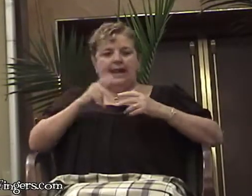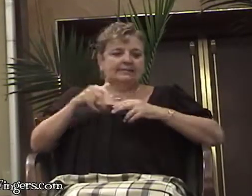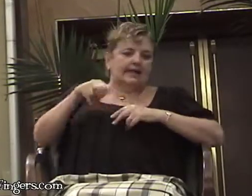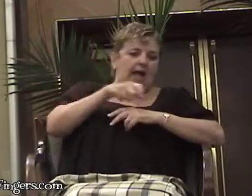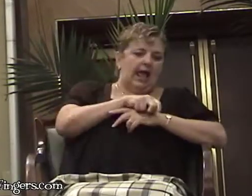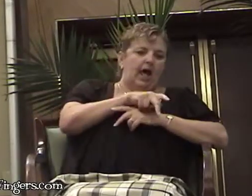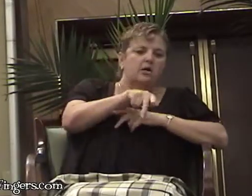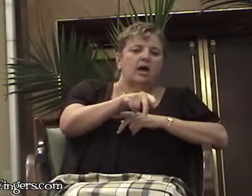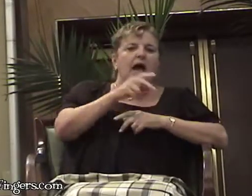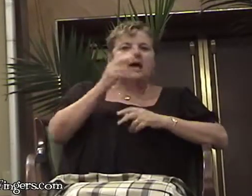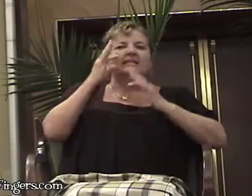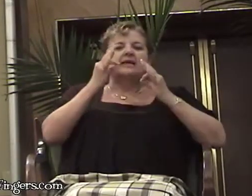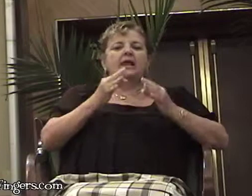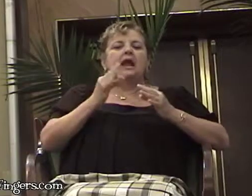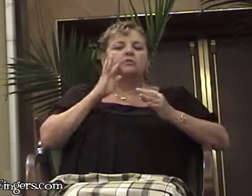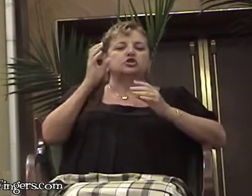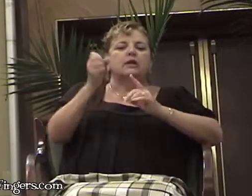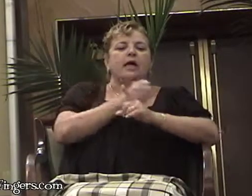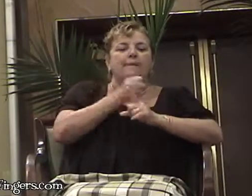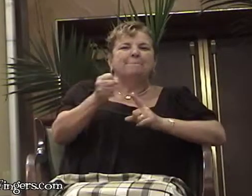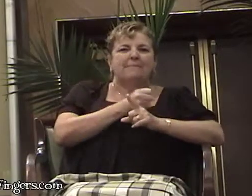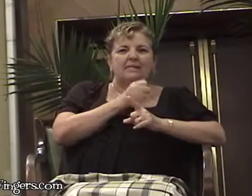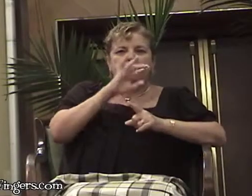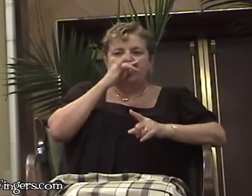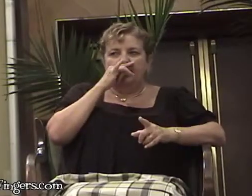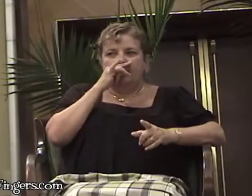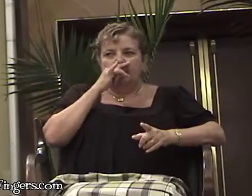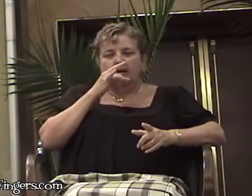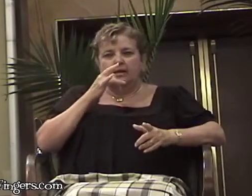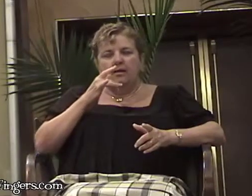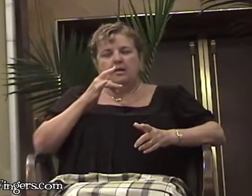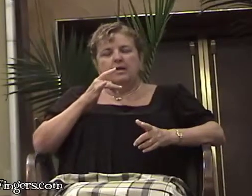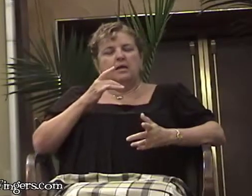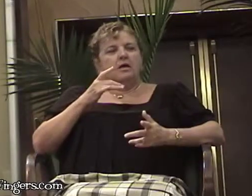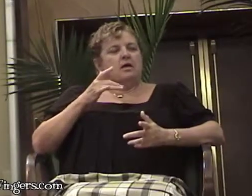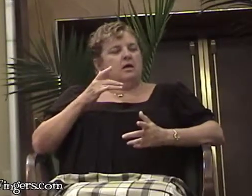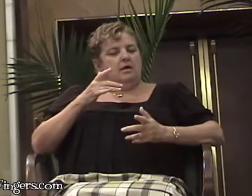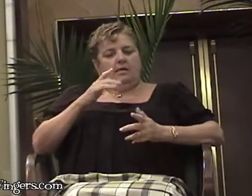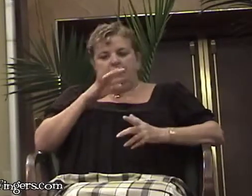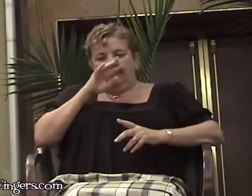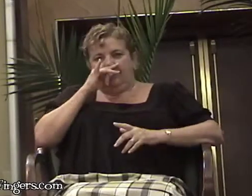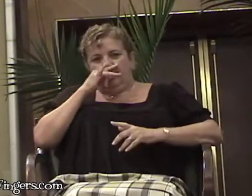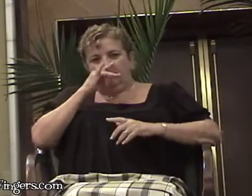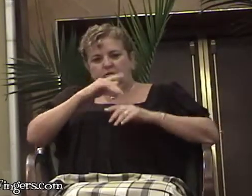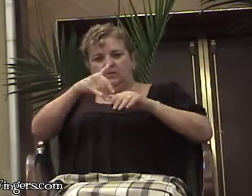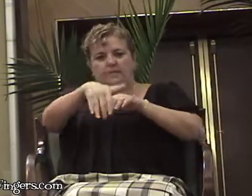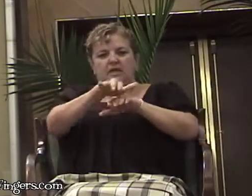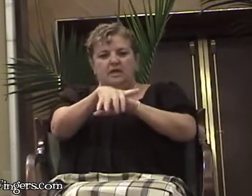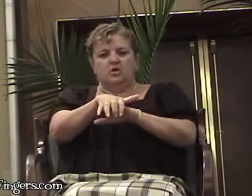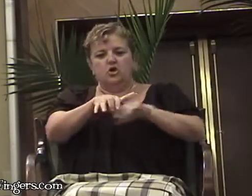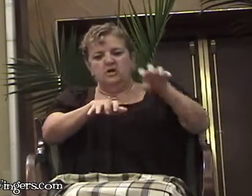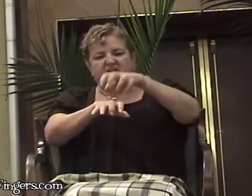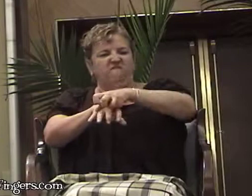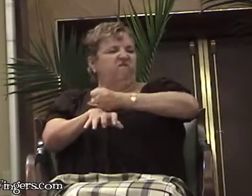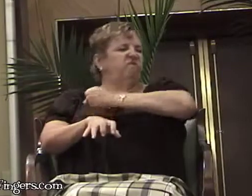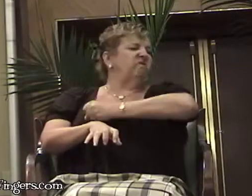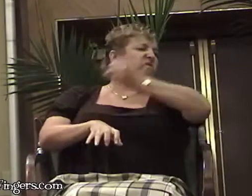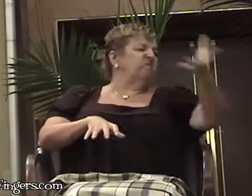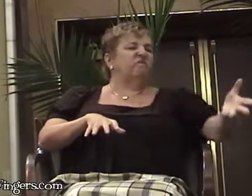The guy that I was with prevented me from doing that. I took this kid off the hood of my car, threw it along the side of the street like a piece of trash. I pulled this crumpled bicycle from underneath my